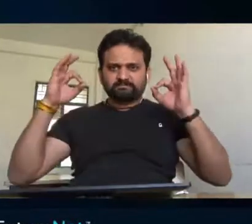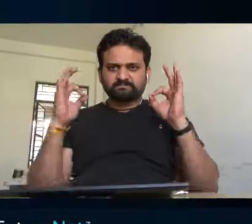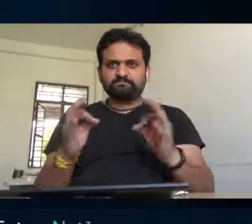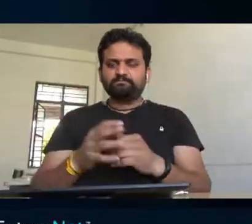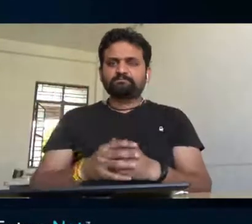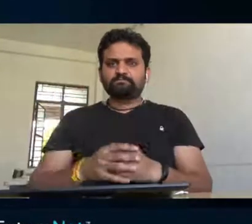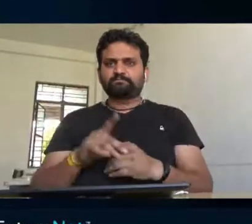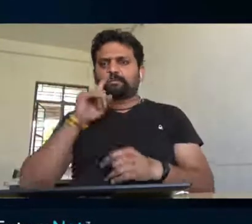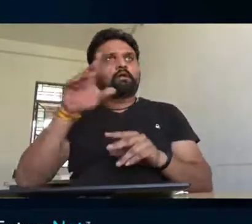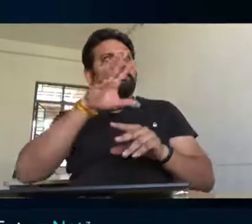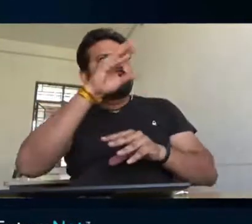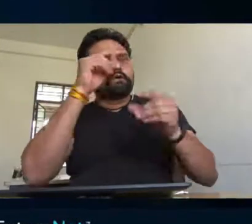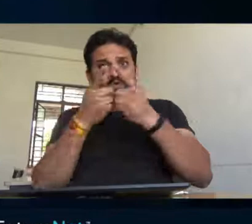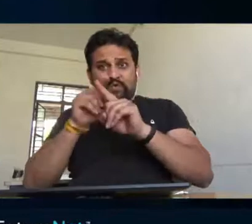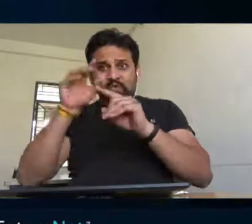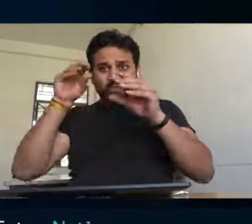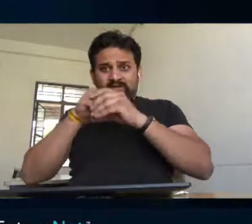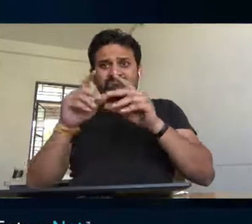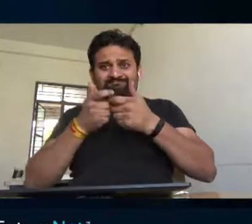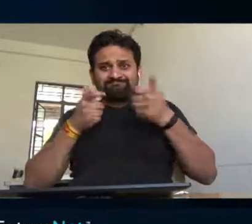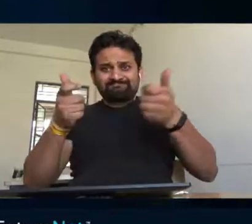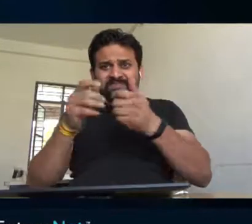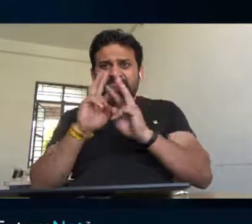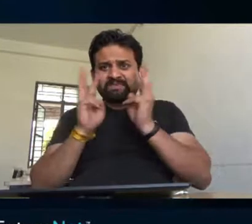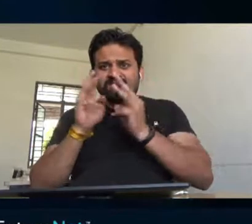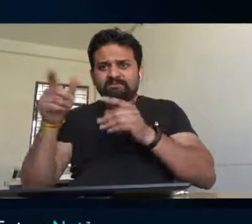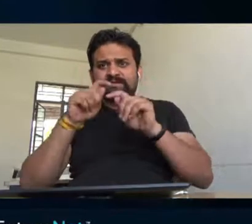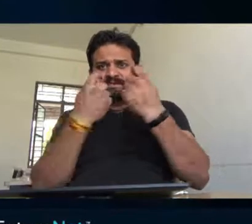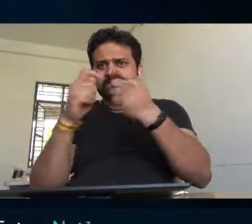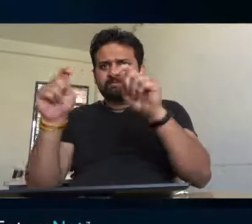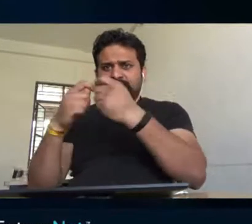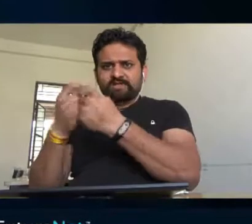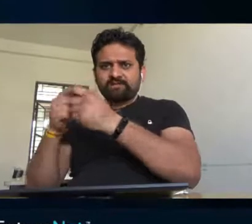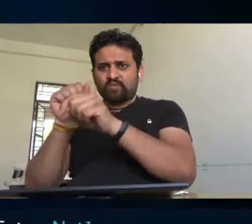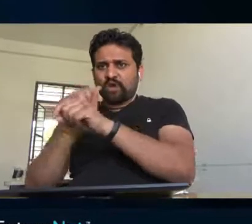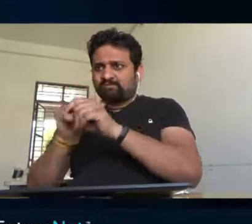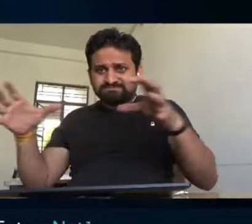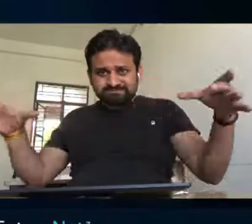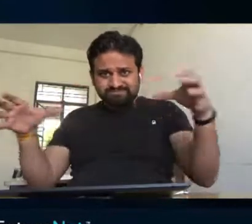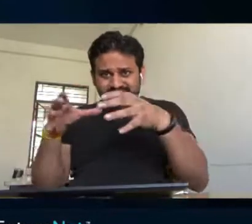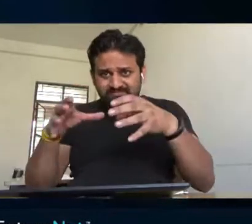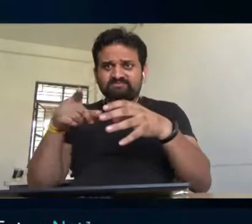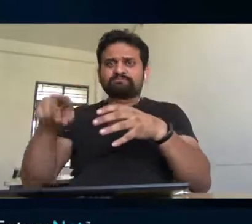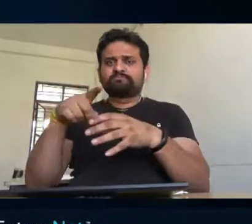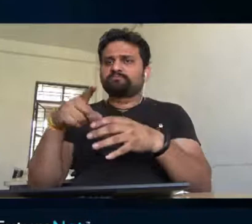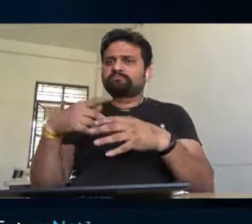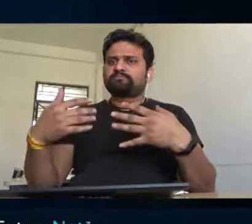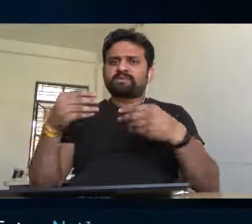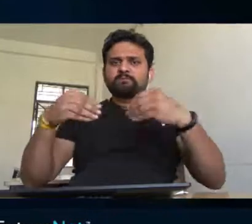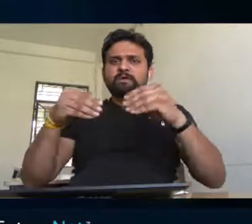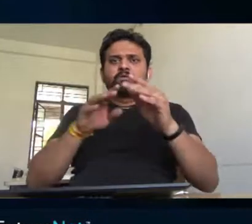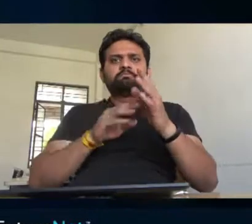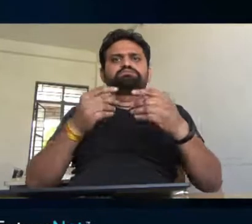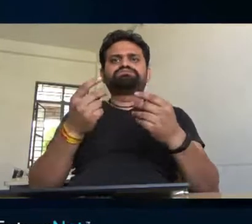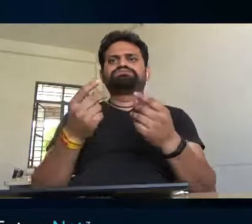can promote it on the website, and maybe they're coming more people, and more people makes more dynamic,